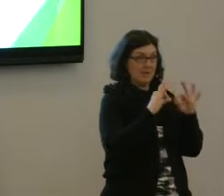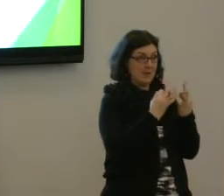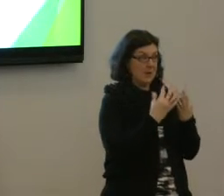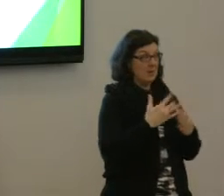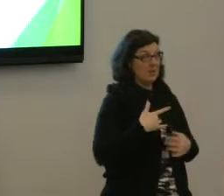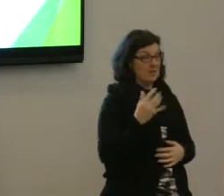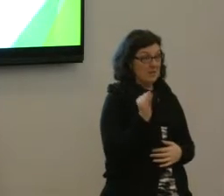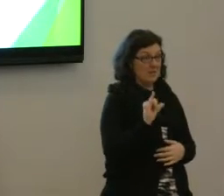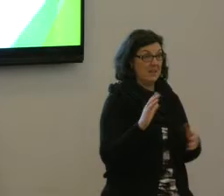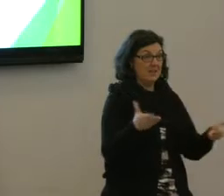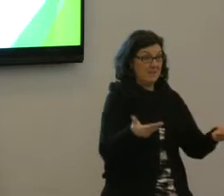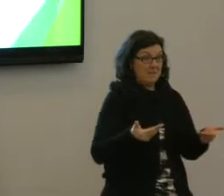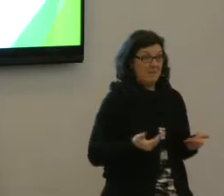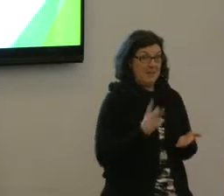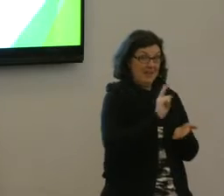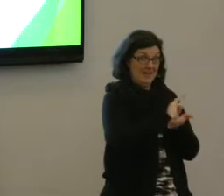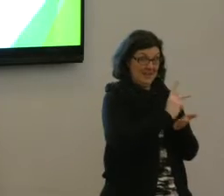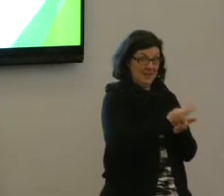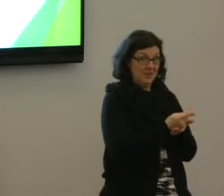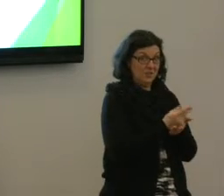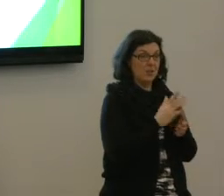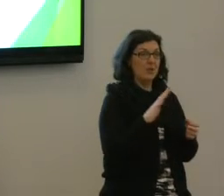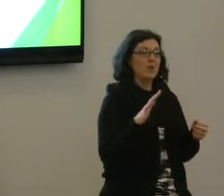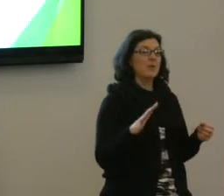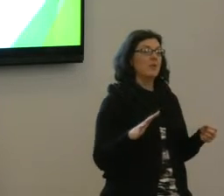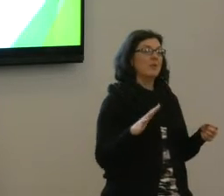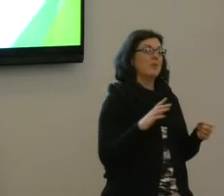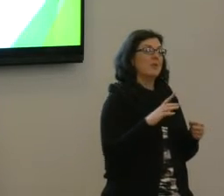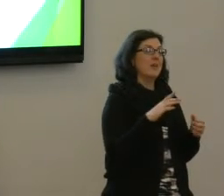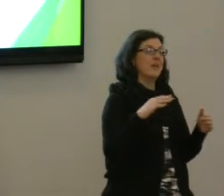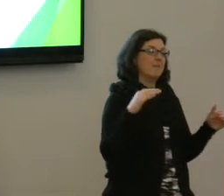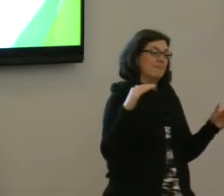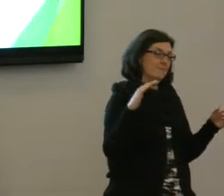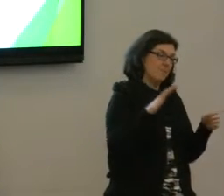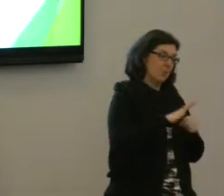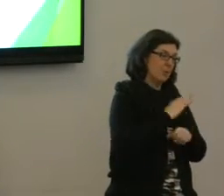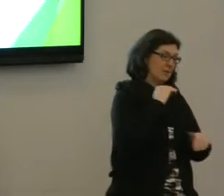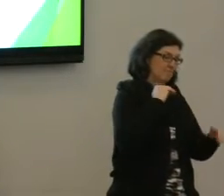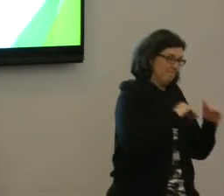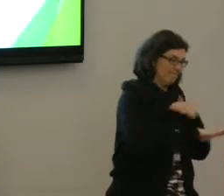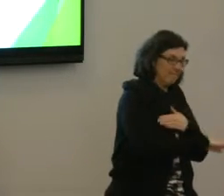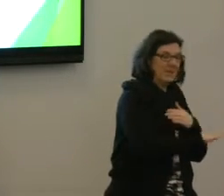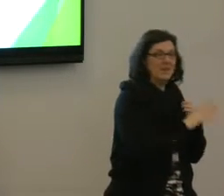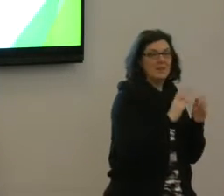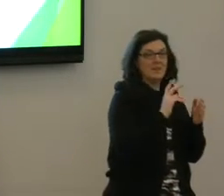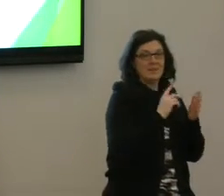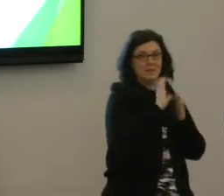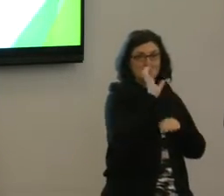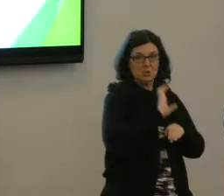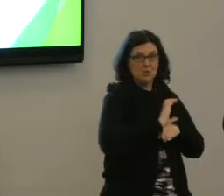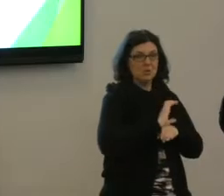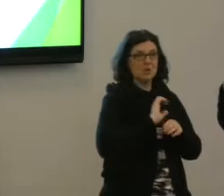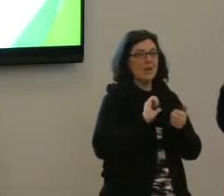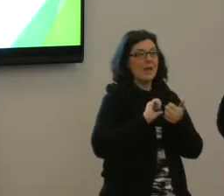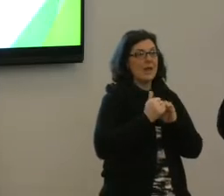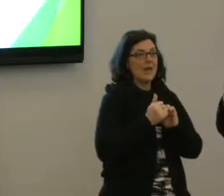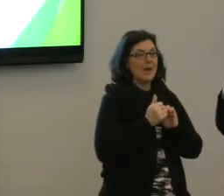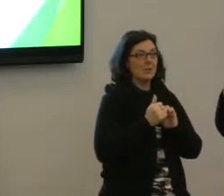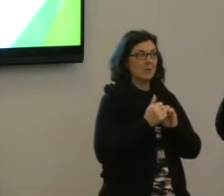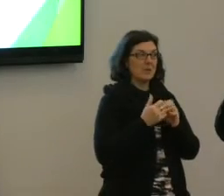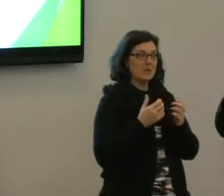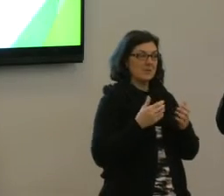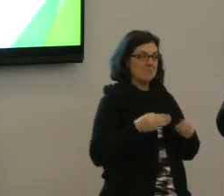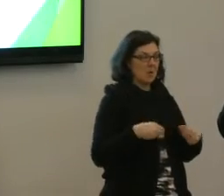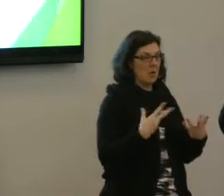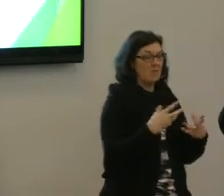been invited all the way in? And that is another way of saying, how do we put them to work? And